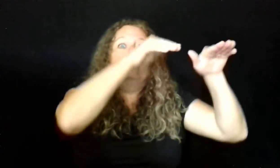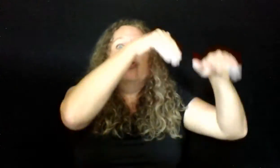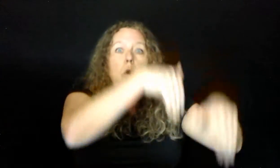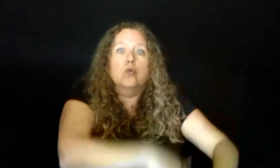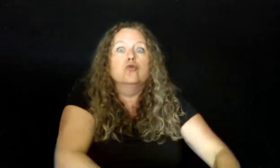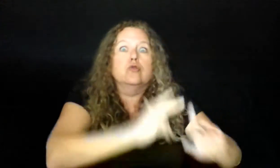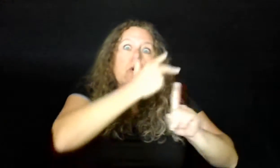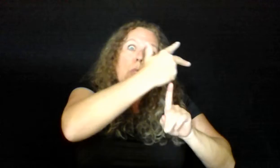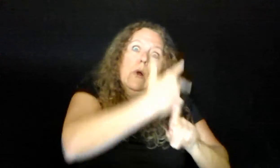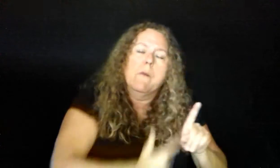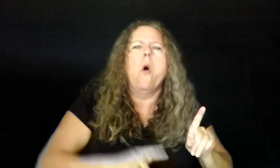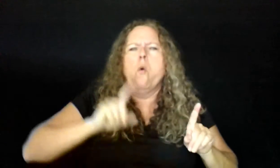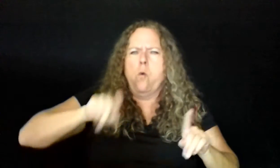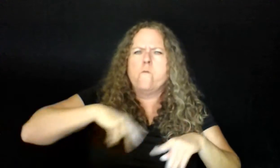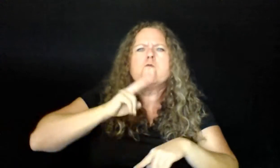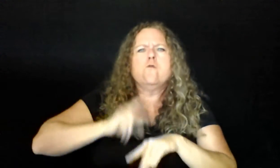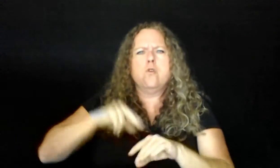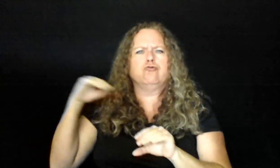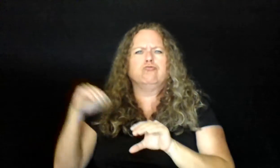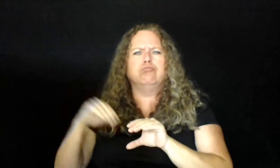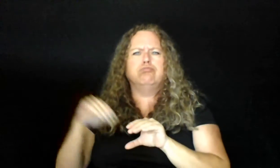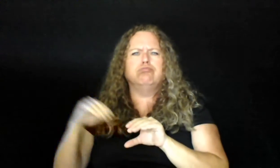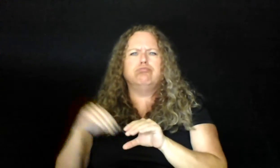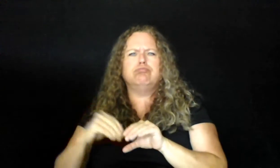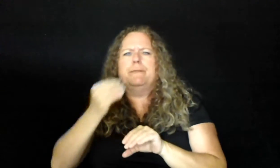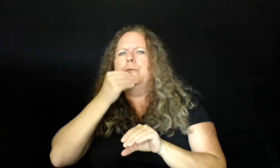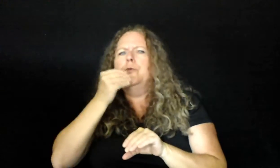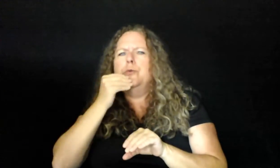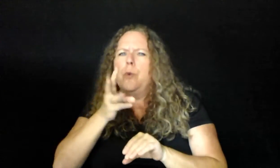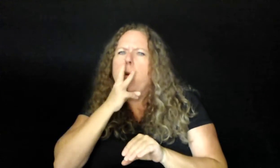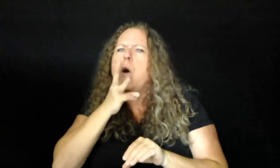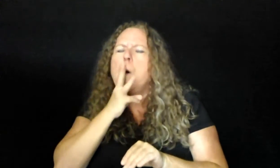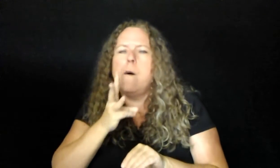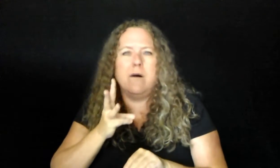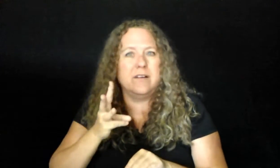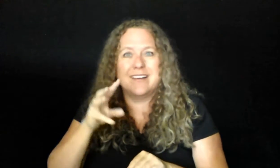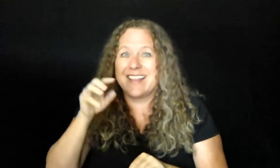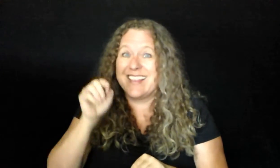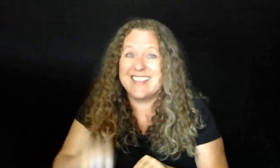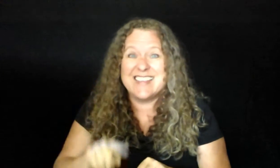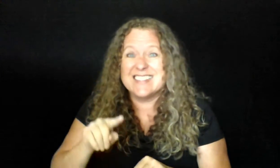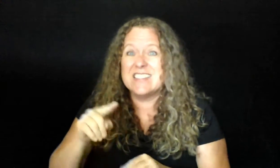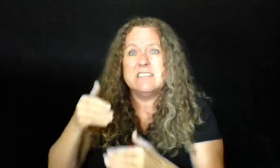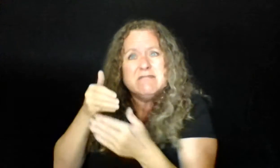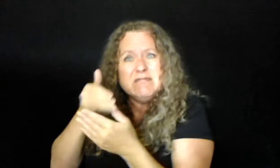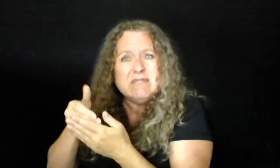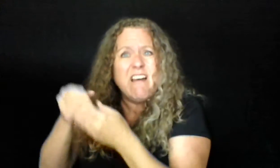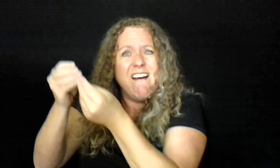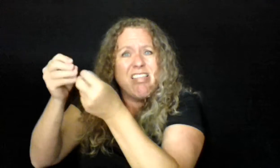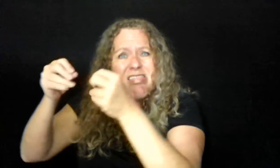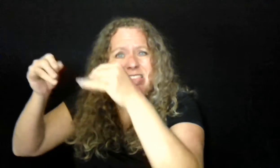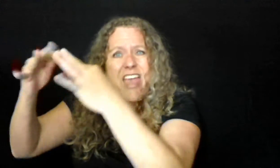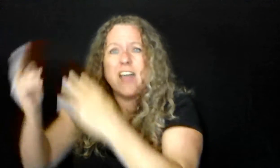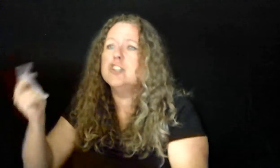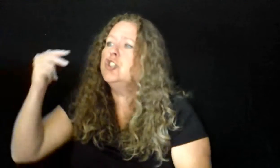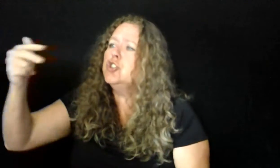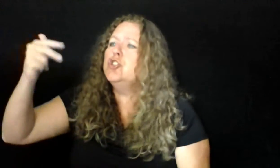3 months and waiting to see a pigeon. This is sailing along the coast all the way there, stopping